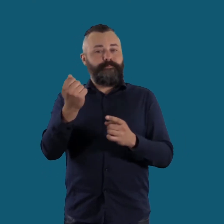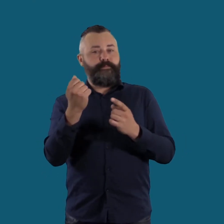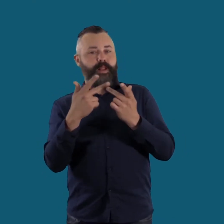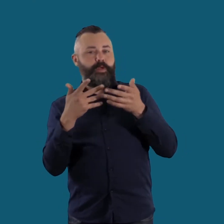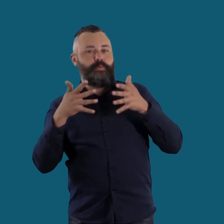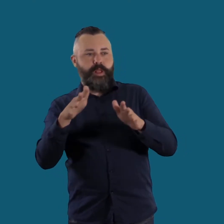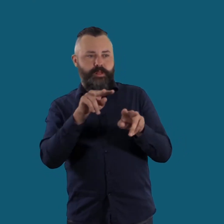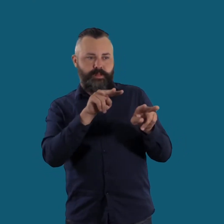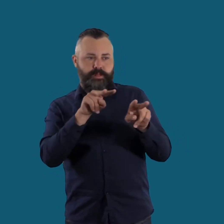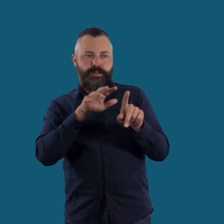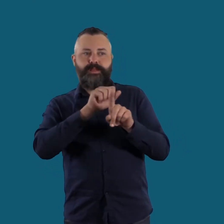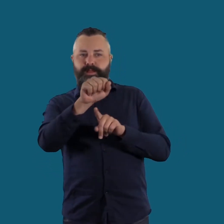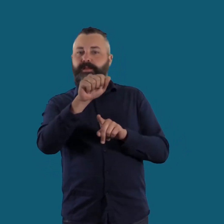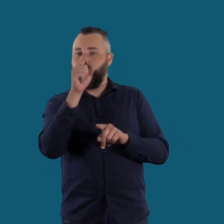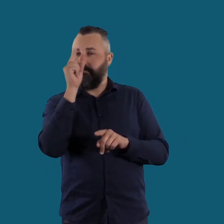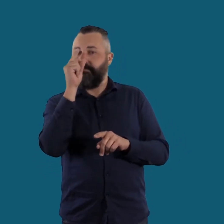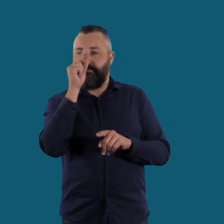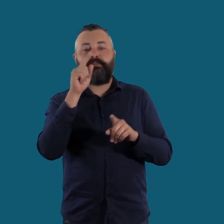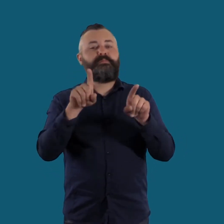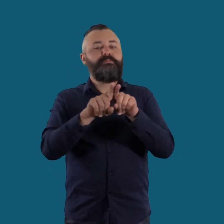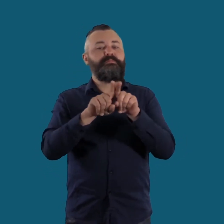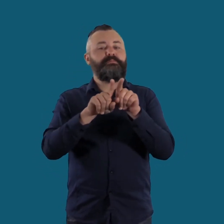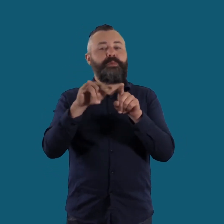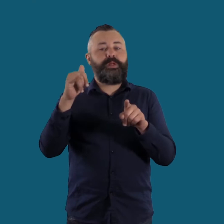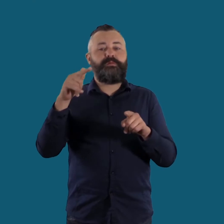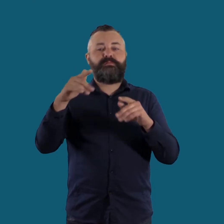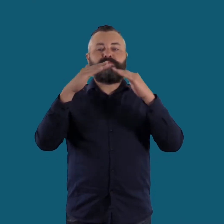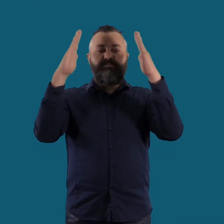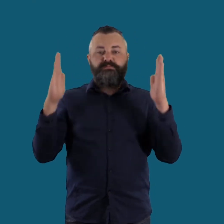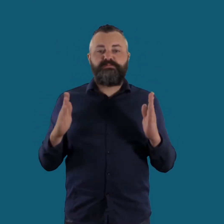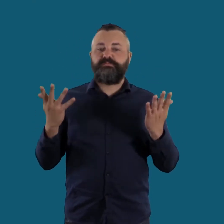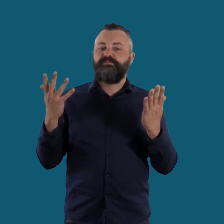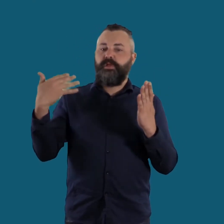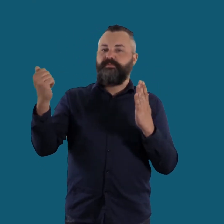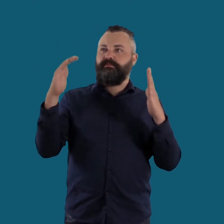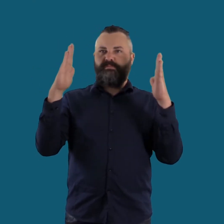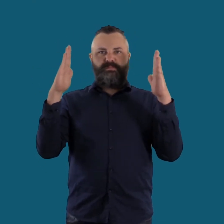For example, 1. Doors and windows getting stuck due to movement of the house.